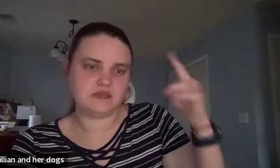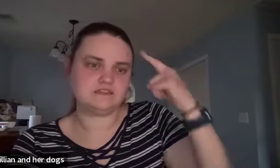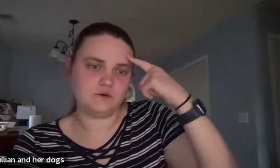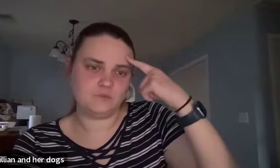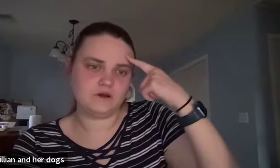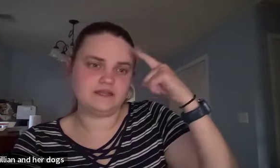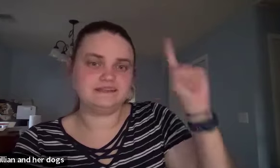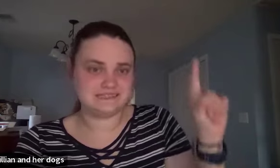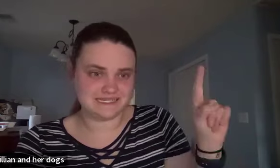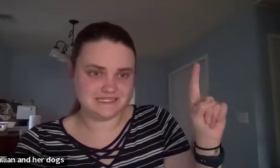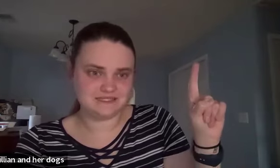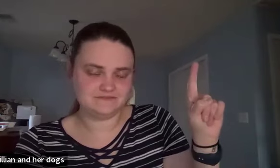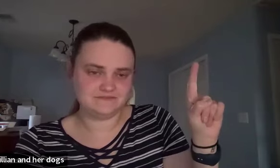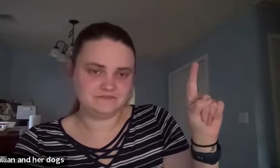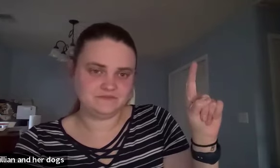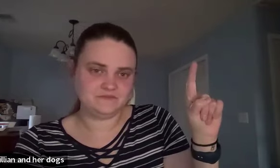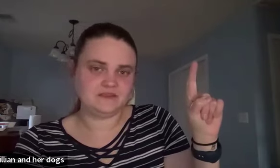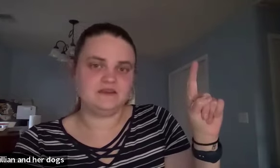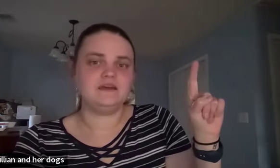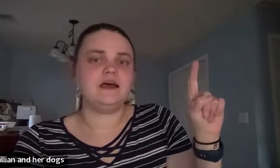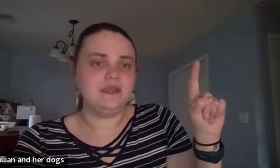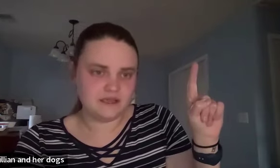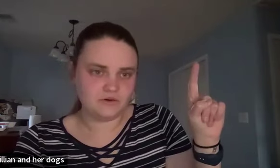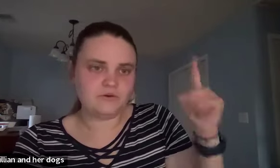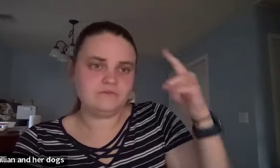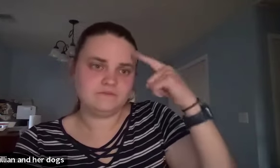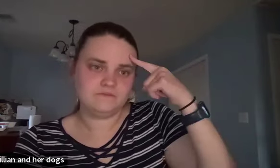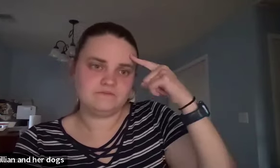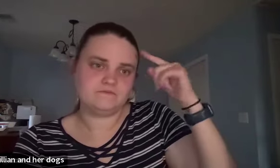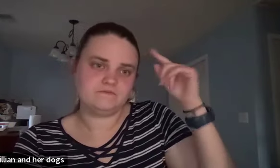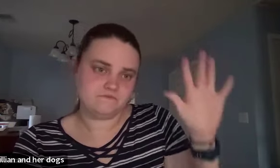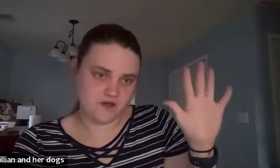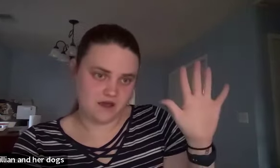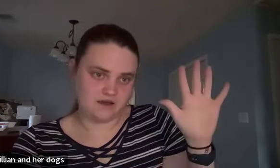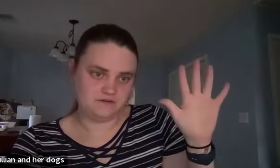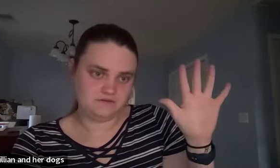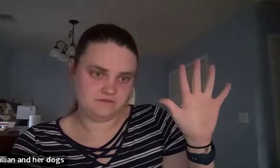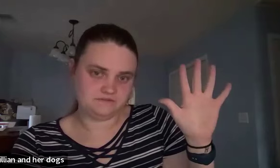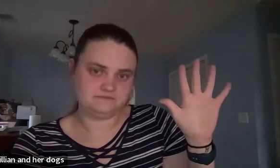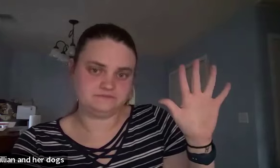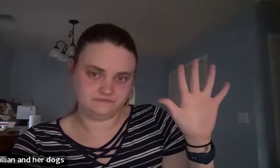Okay, so 1 cent. A nickel, 5.